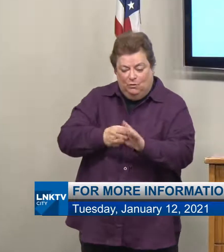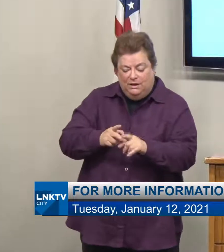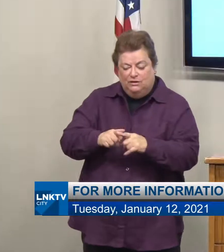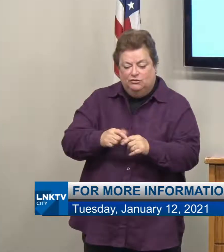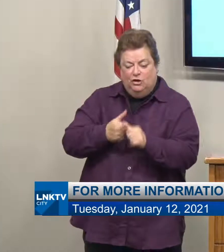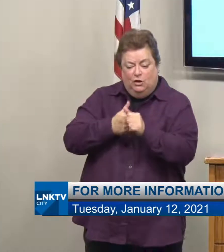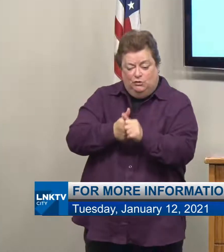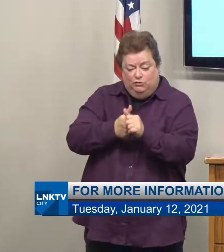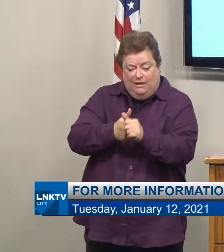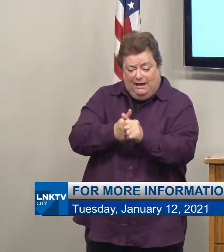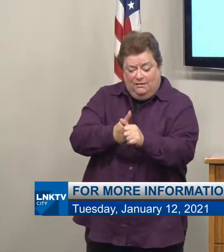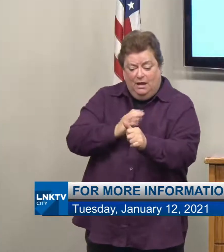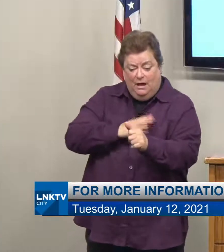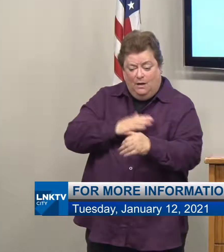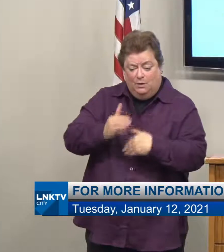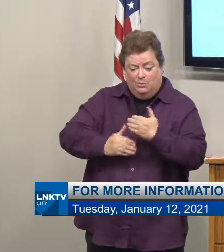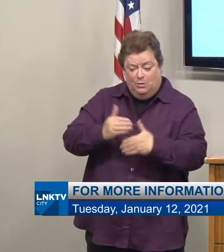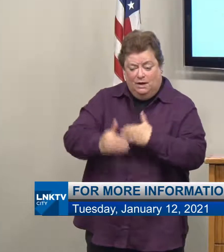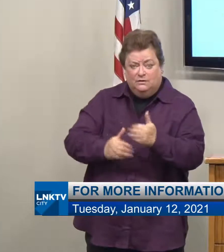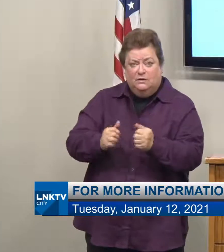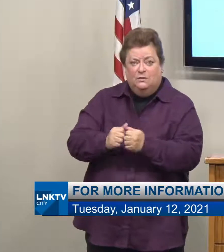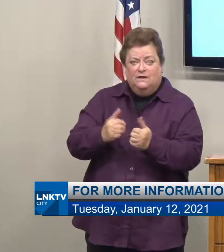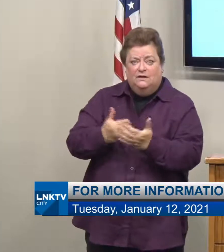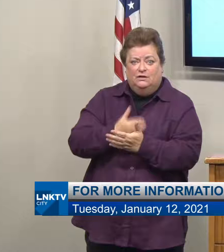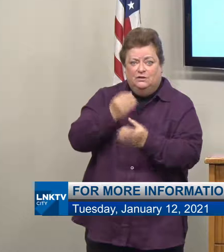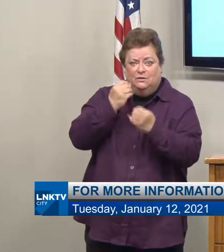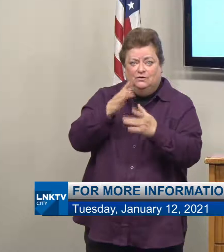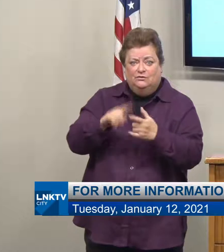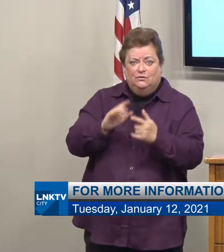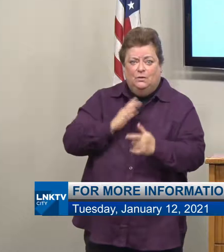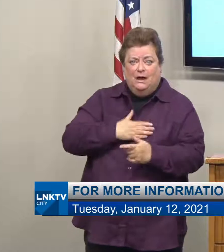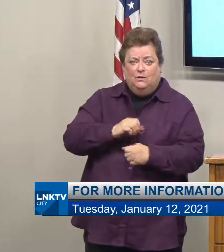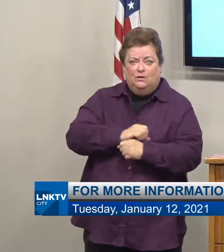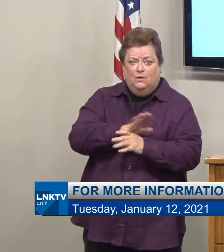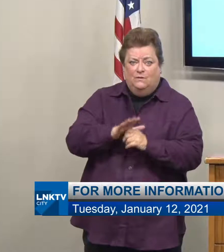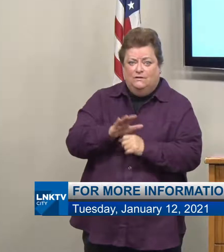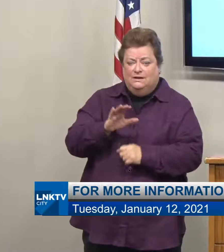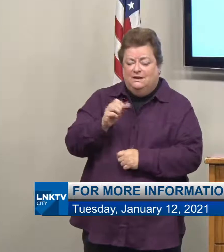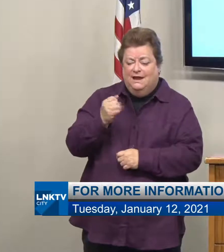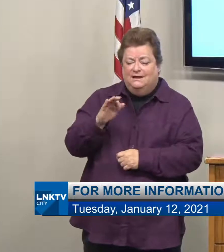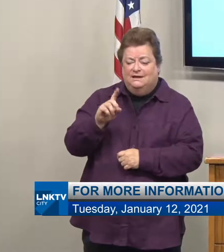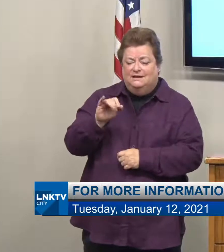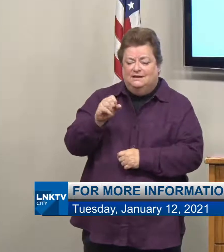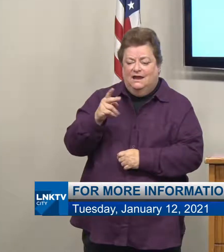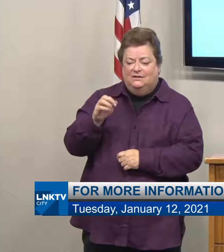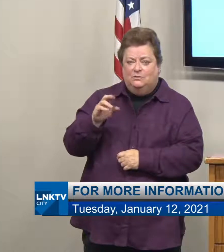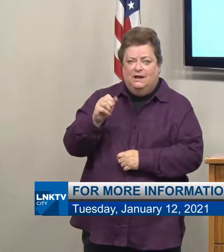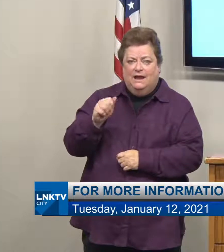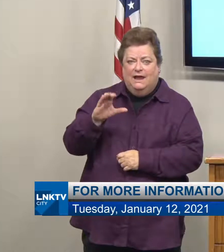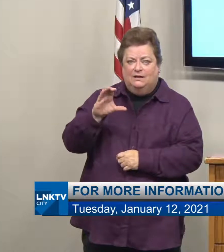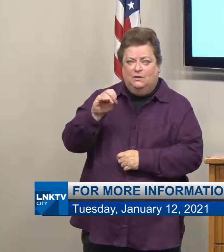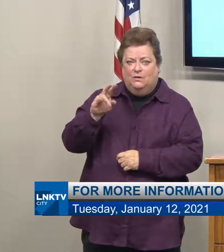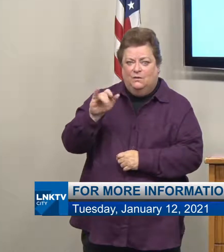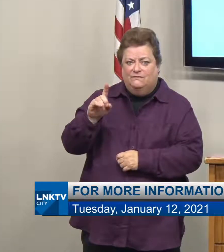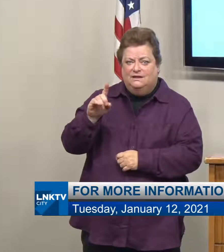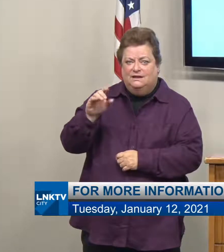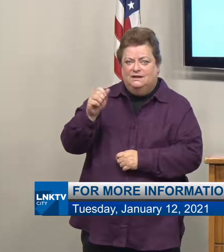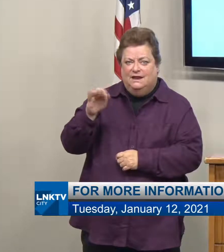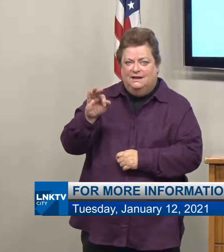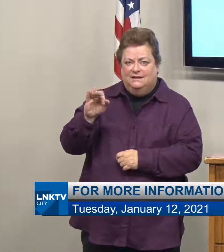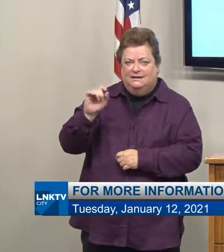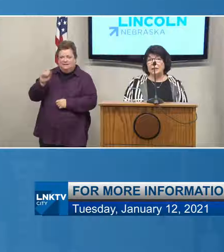tracking our vaccination progress with the new information added to our COVID-19 dashboard at